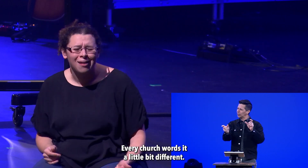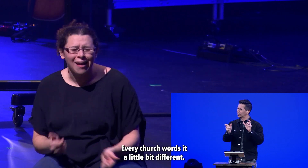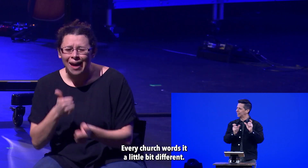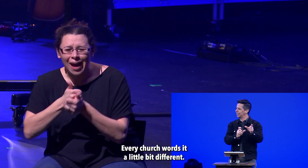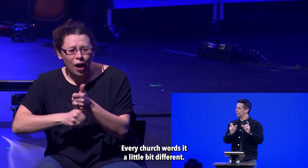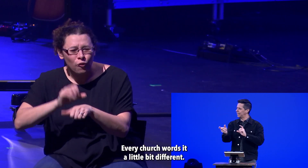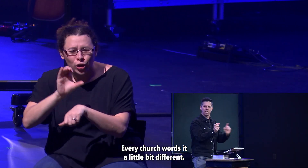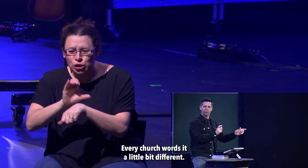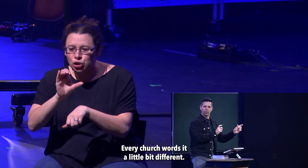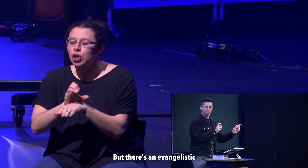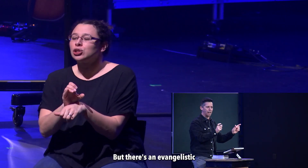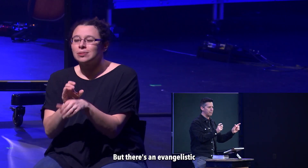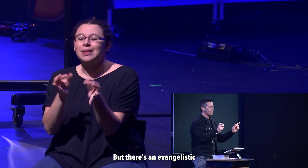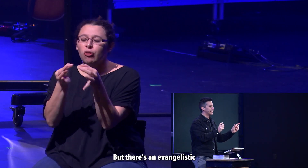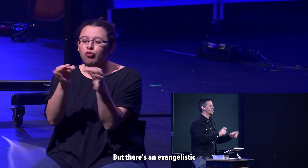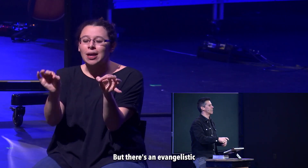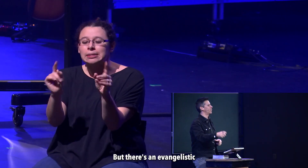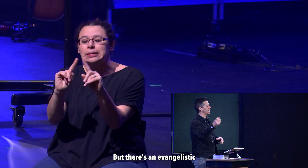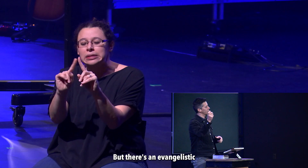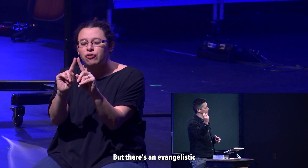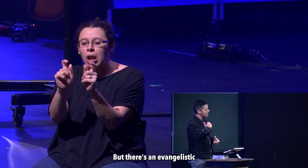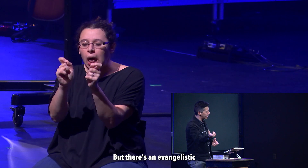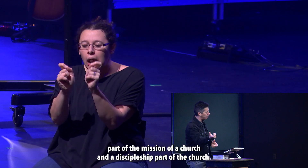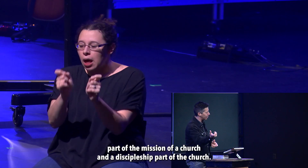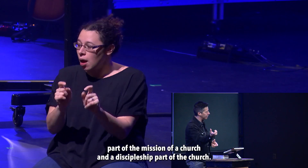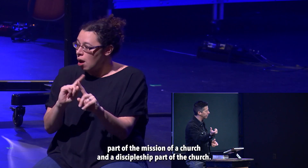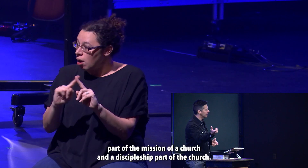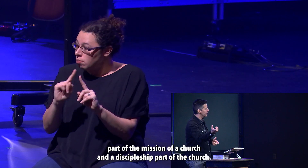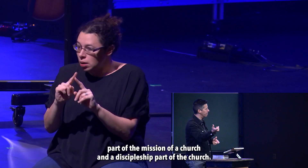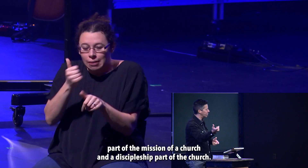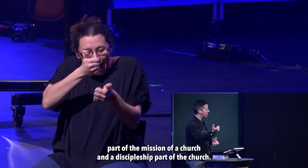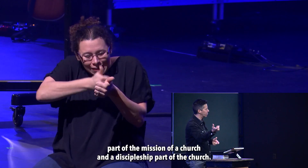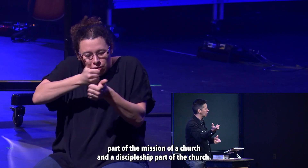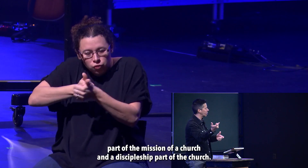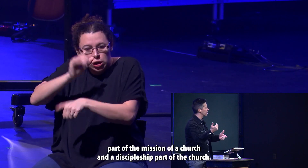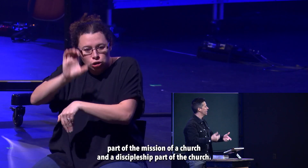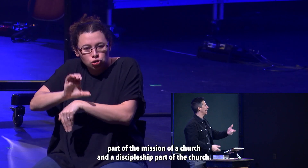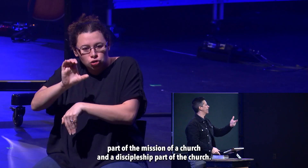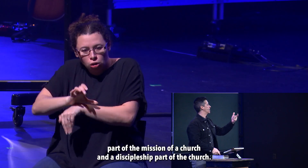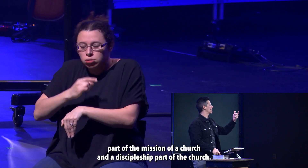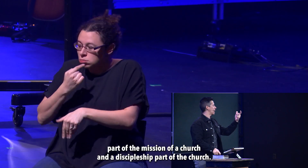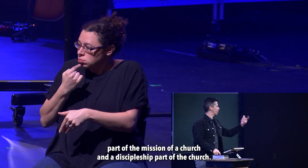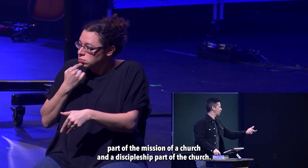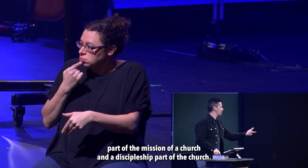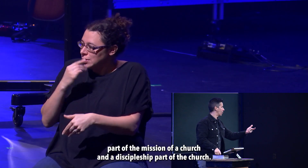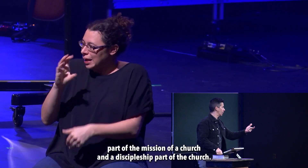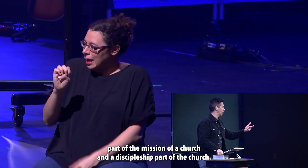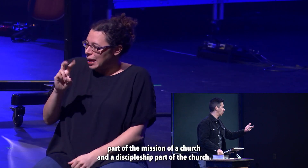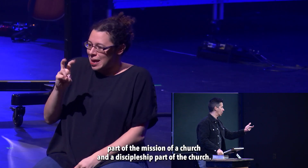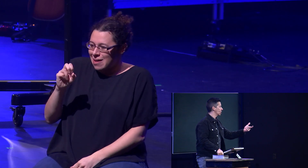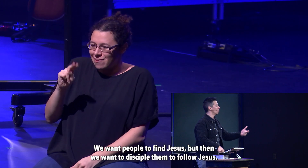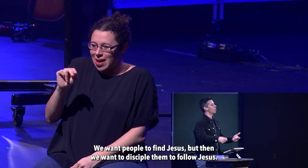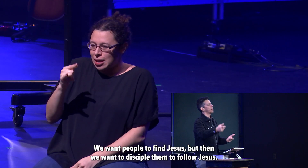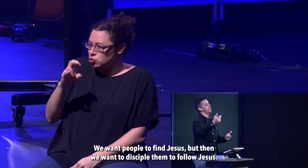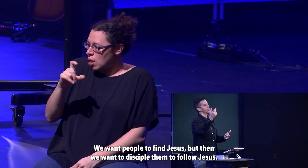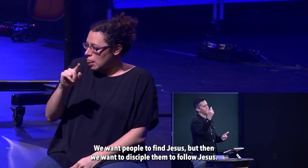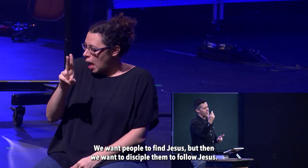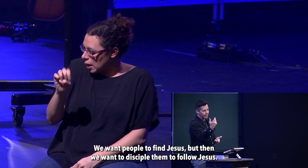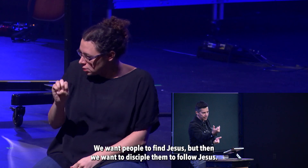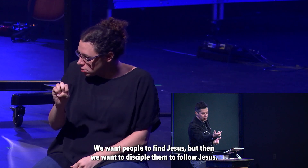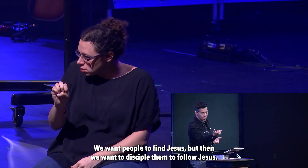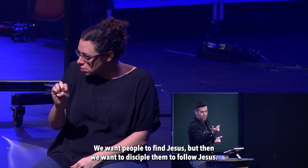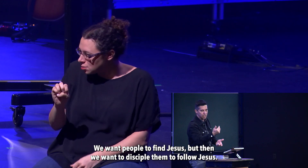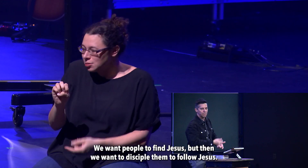church words it a little bit different, but there's an evangelistic part of the mission of a church and a discipleship part of the church. We want people